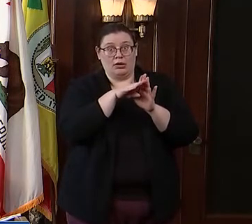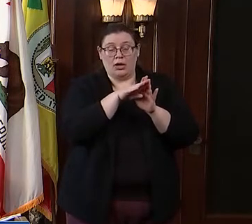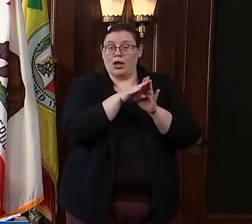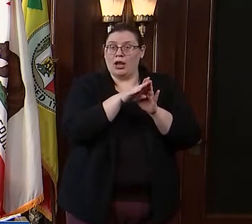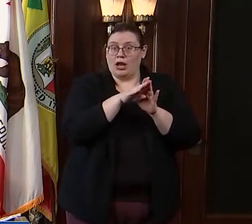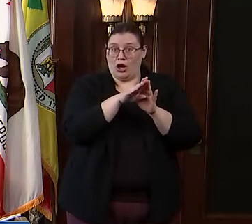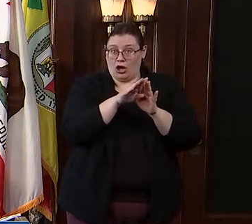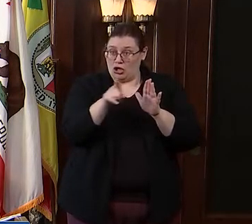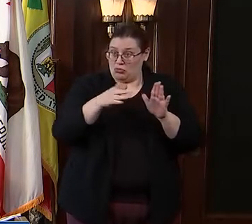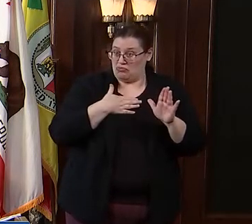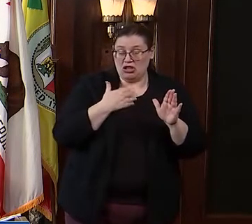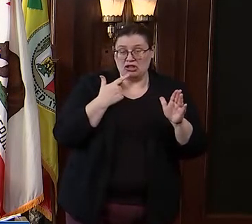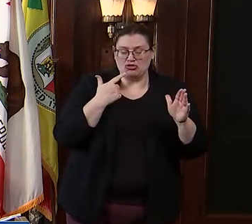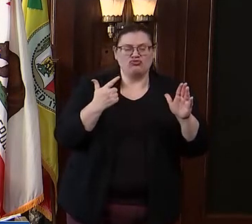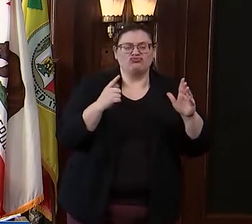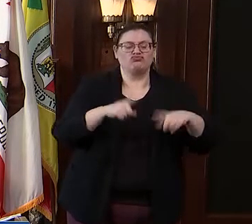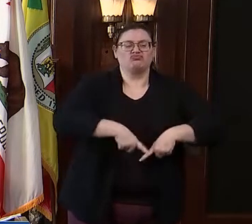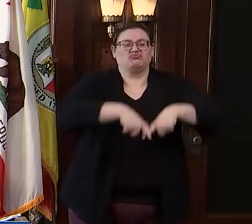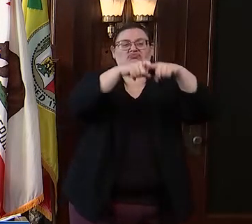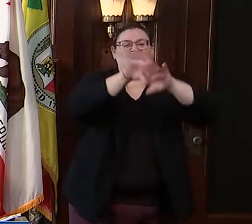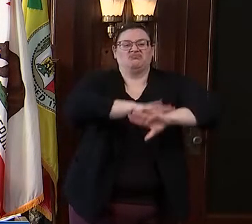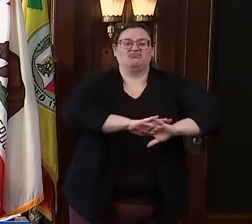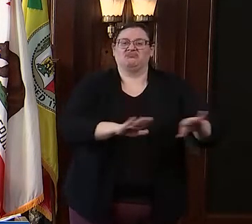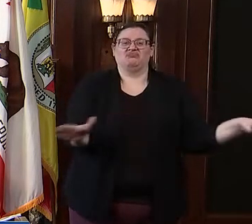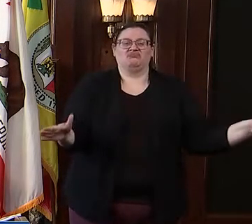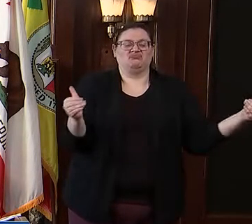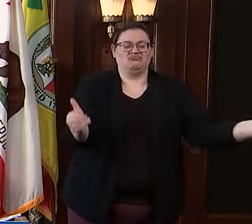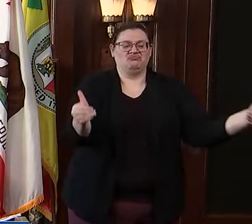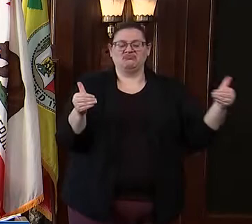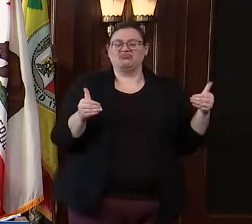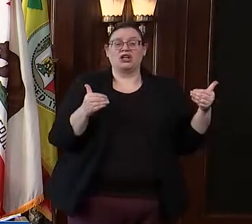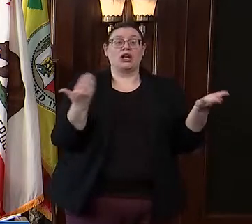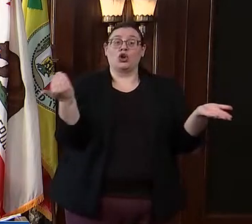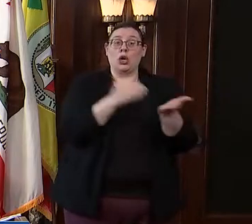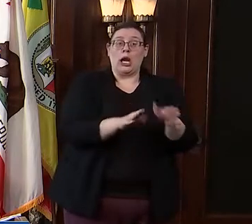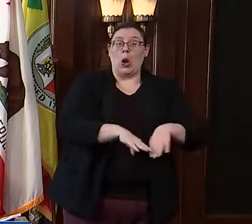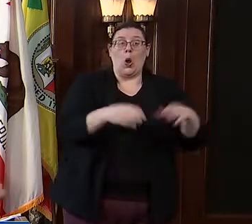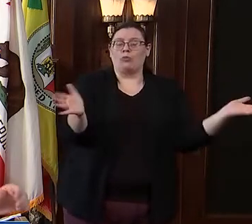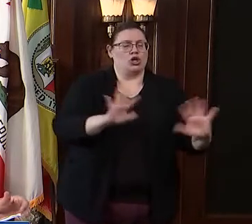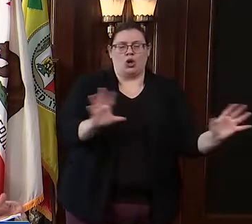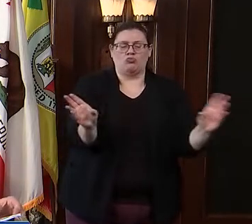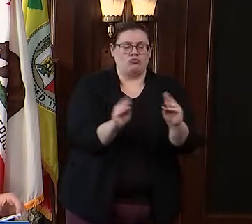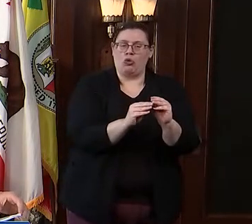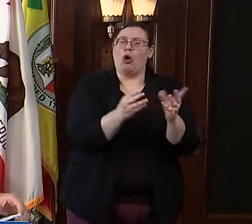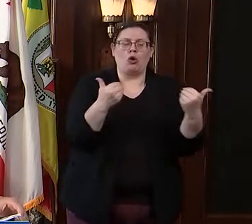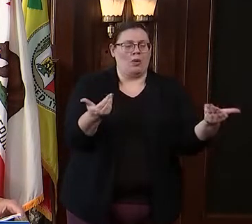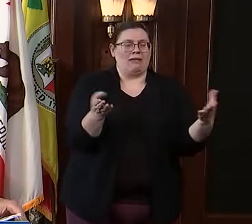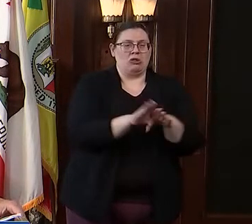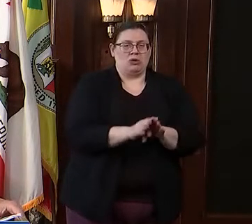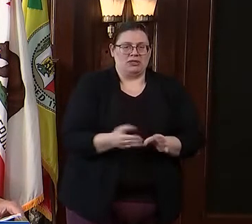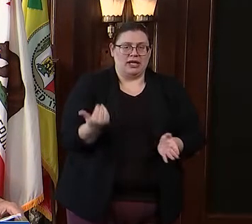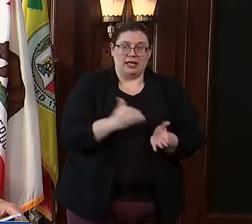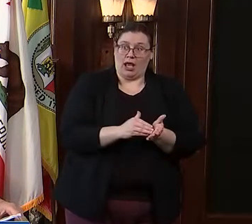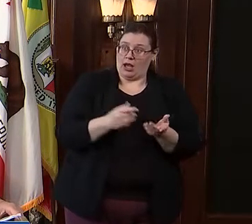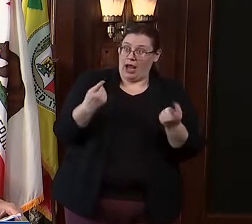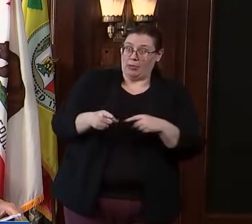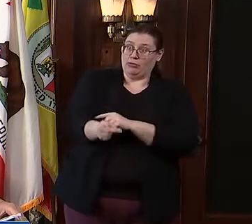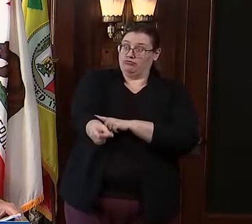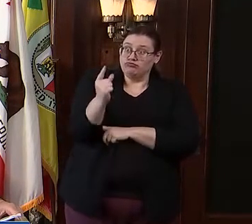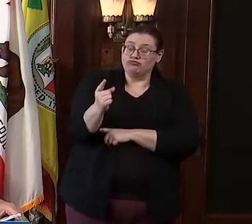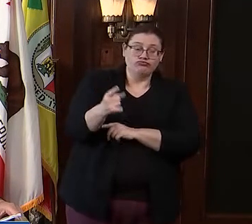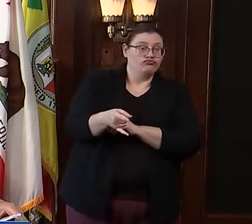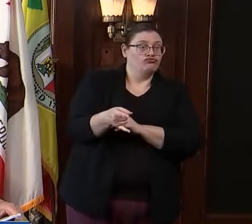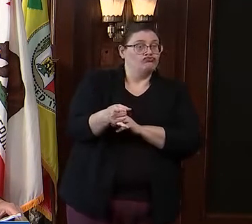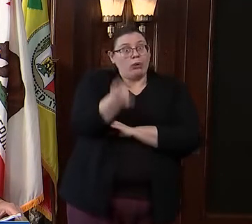back and say, okay, we need to stop these reopenings and we're going to have to make closures? Would you do it immediately or would